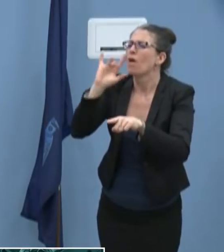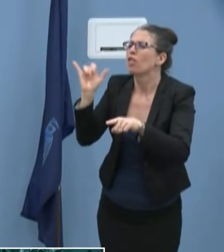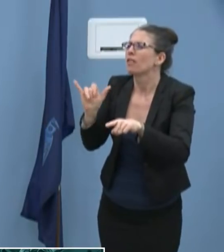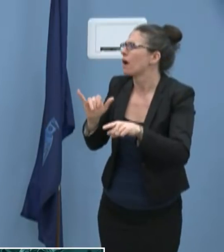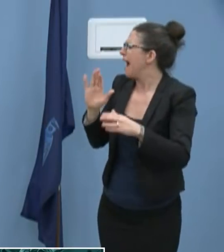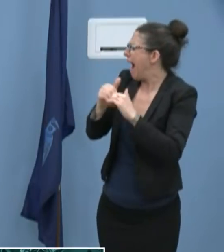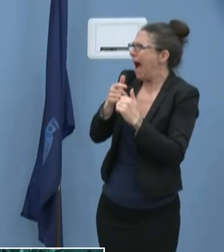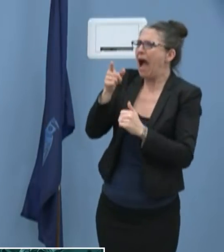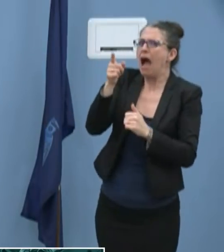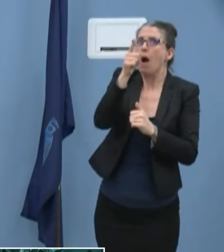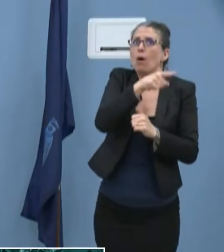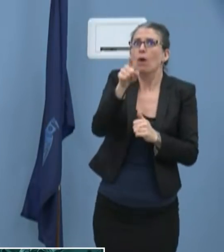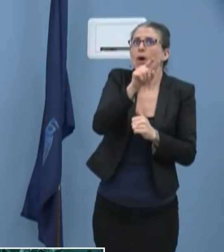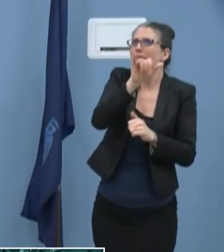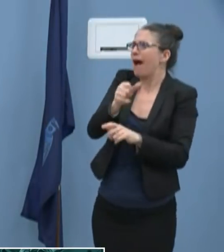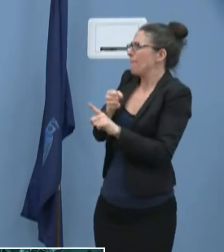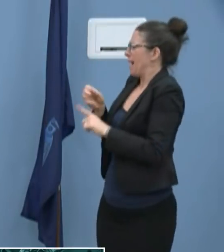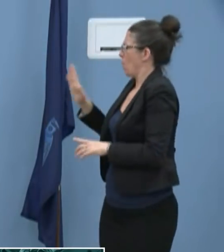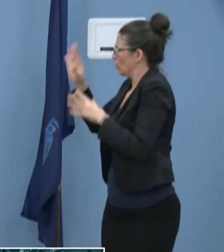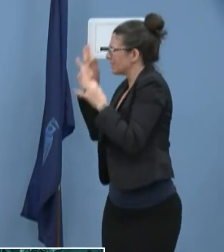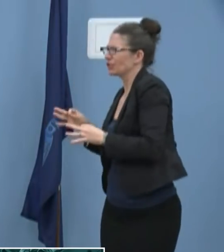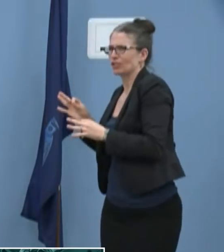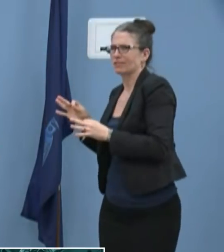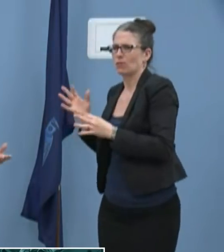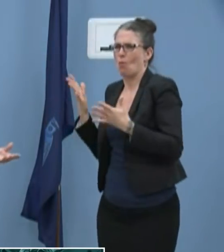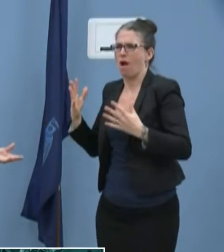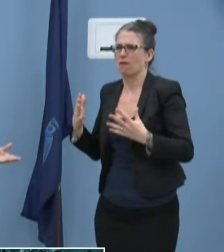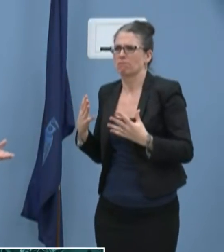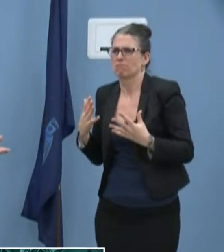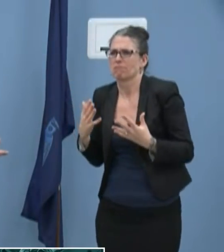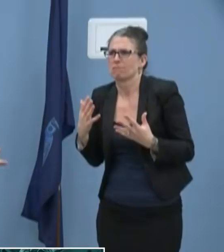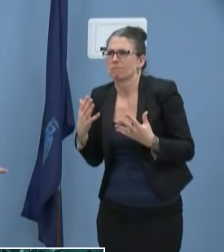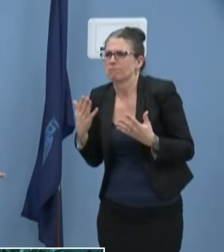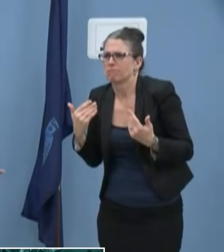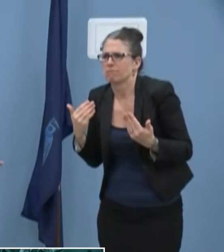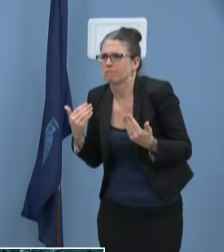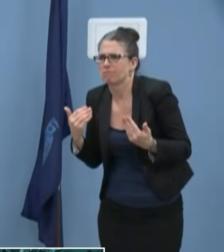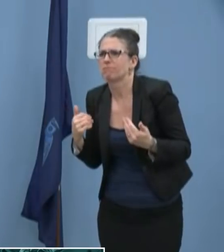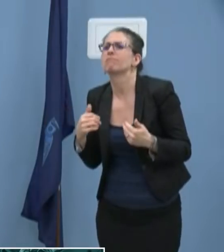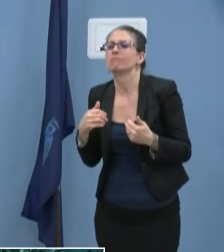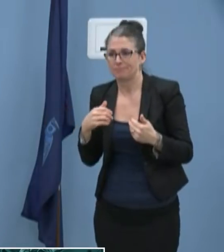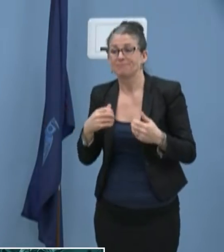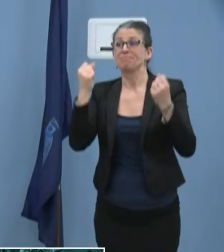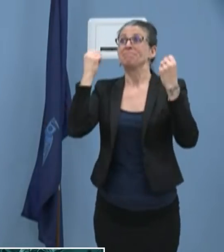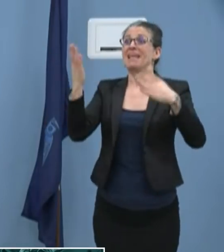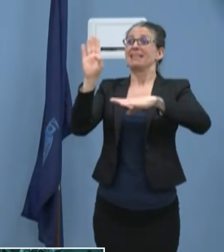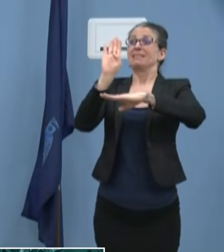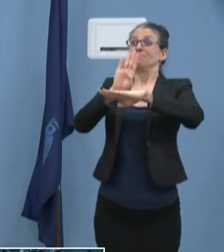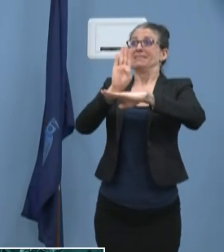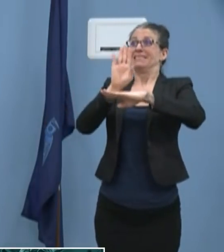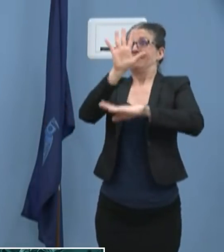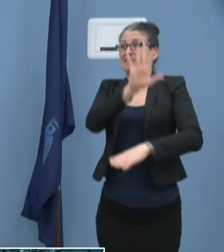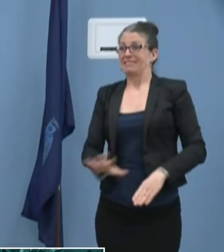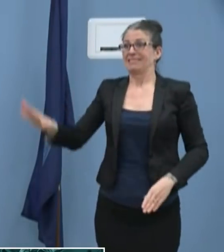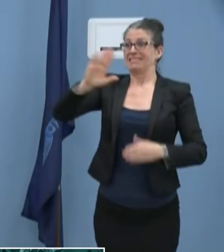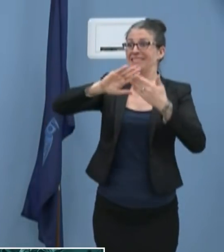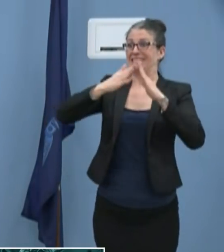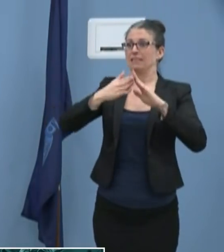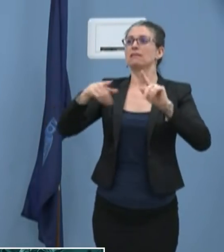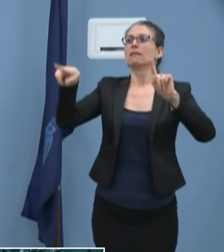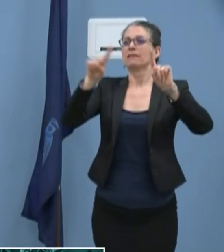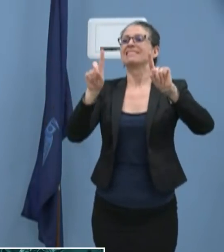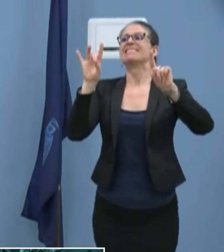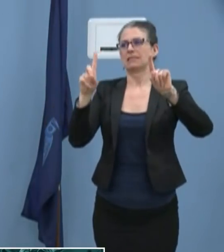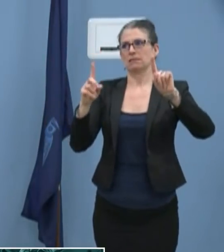Many of them voluntarily close. mean, it St. Patrick's Day, one of the biggest business days for bars and restaurants in Maine, and it was a tough